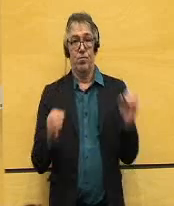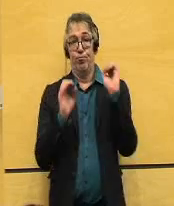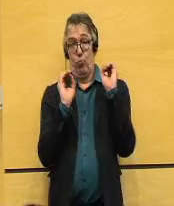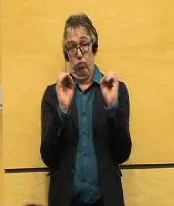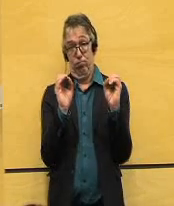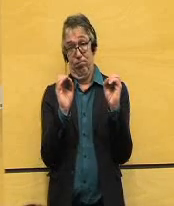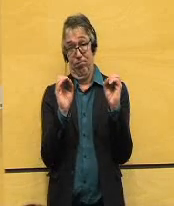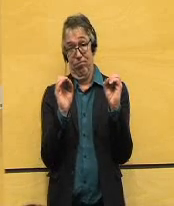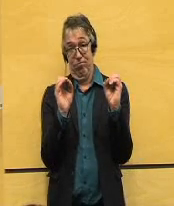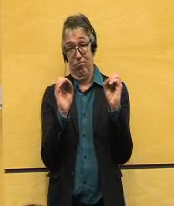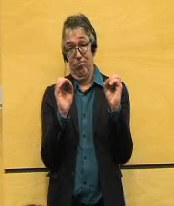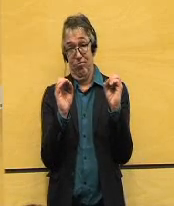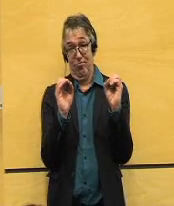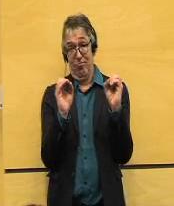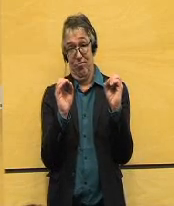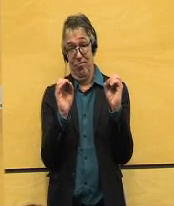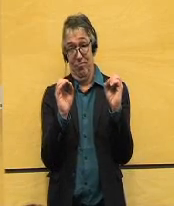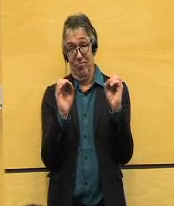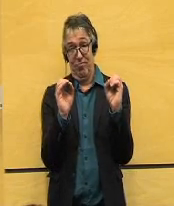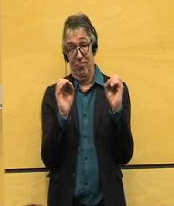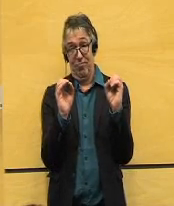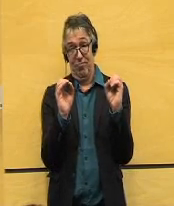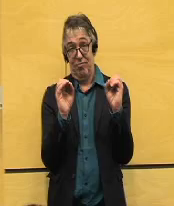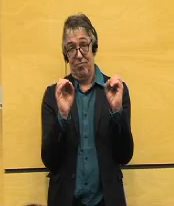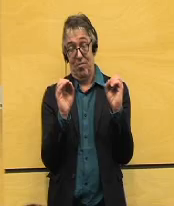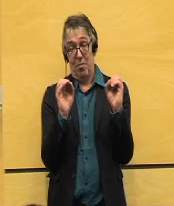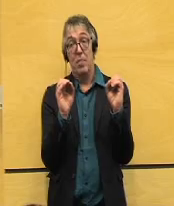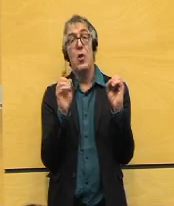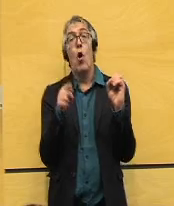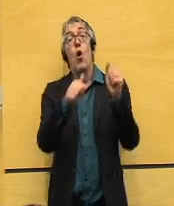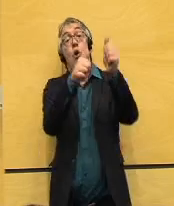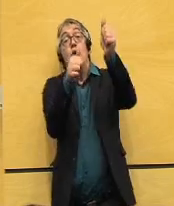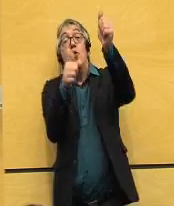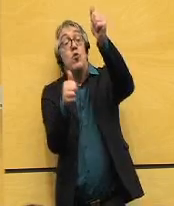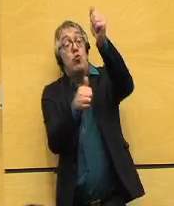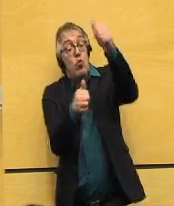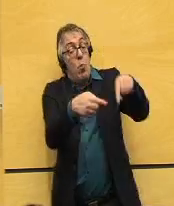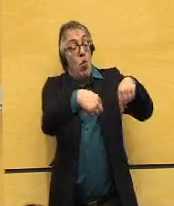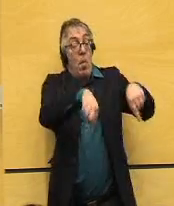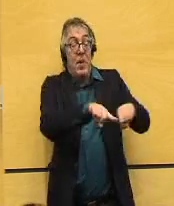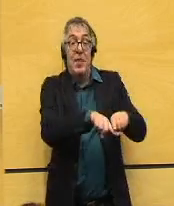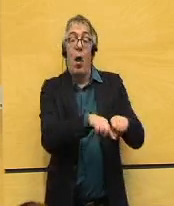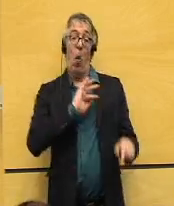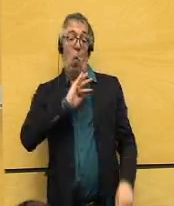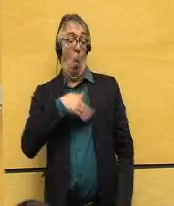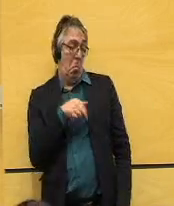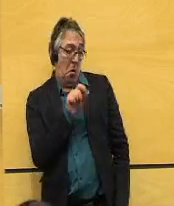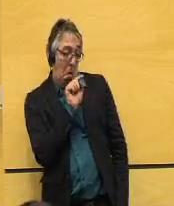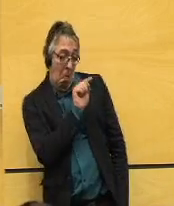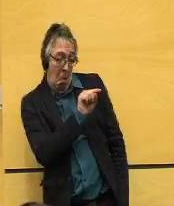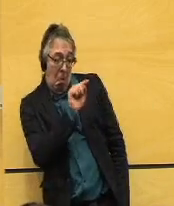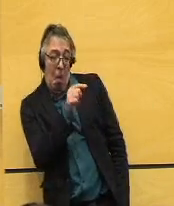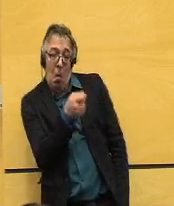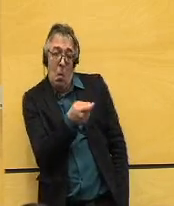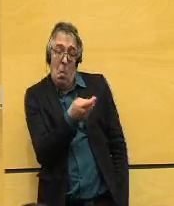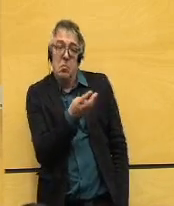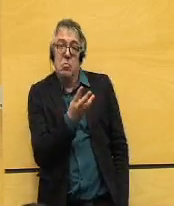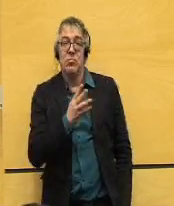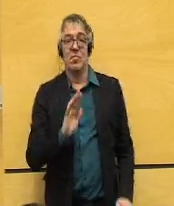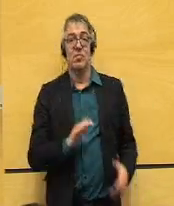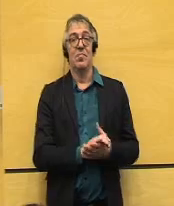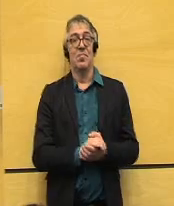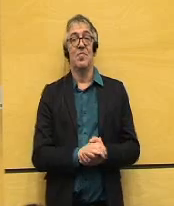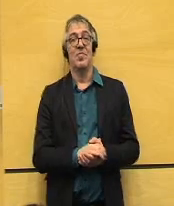but there are some in the subcommittee level. And as you know that we are in the process of